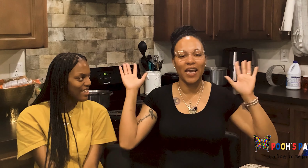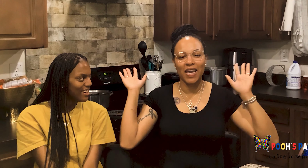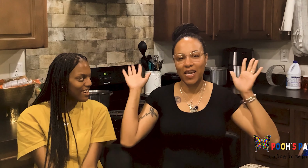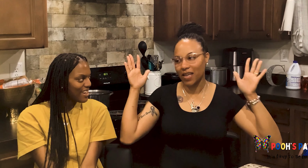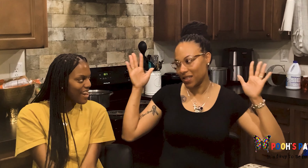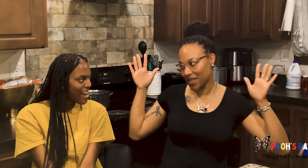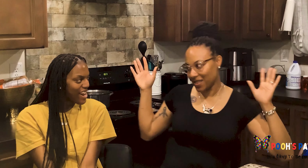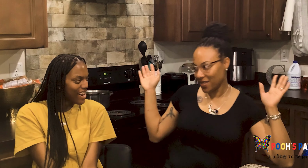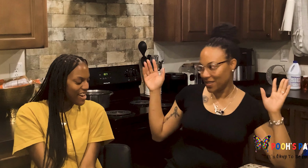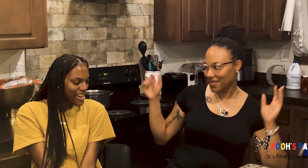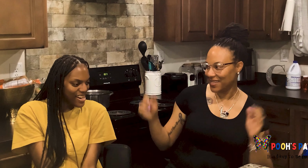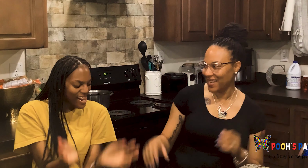Next,